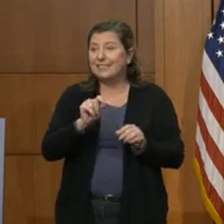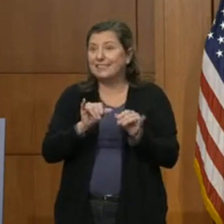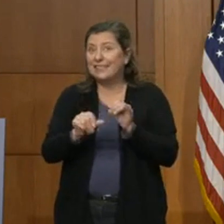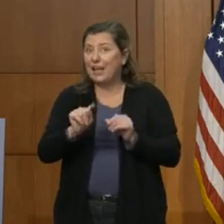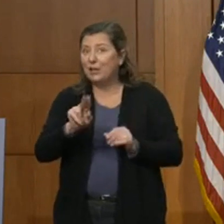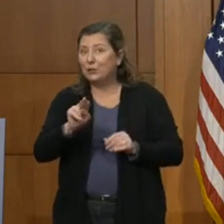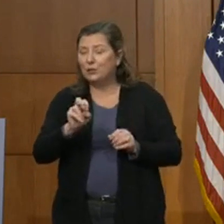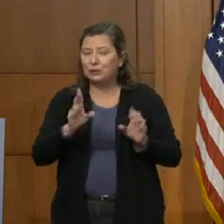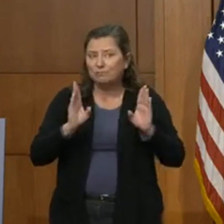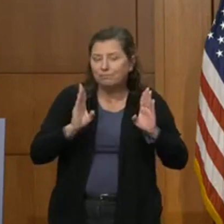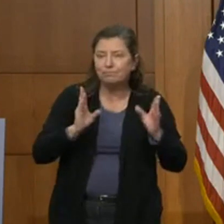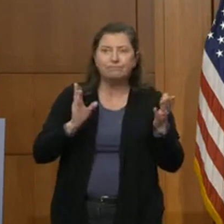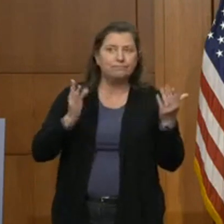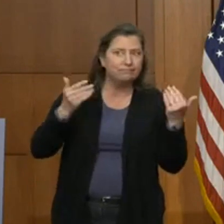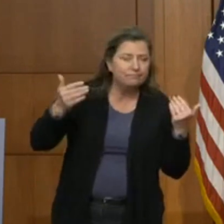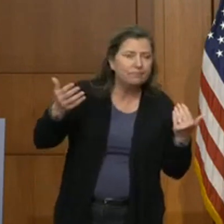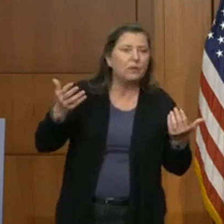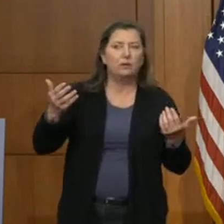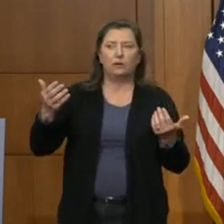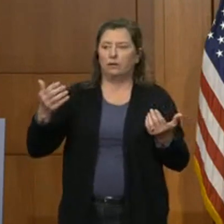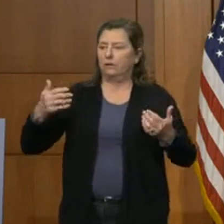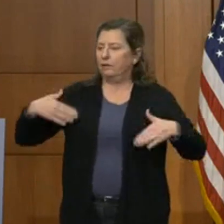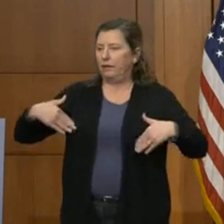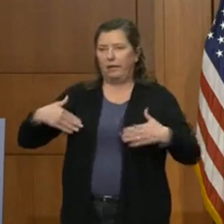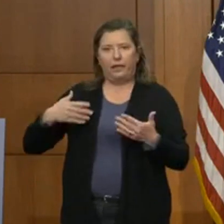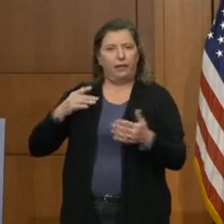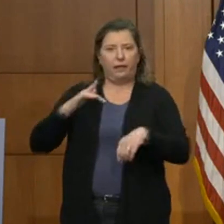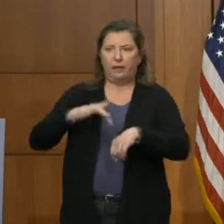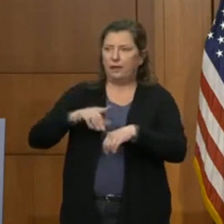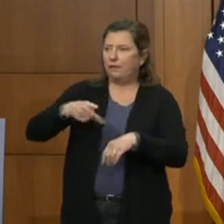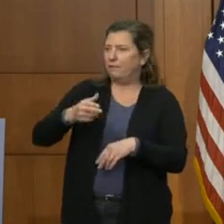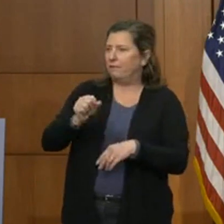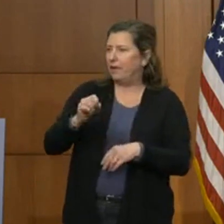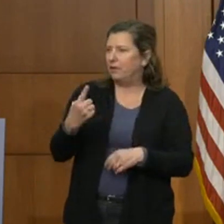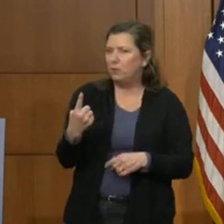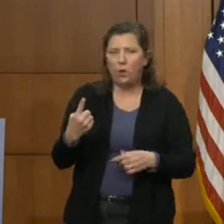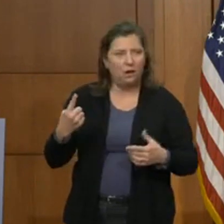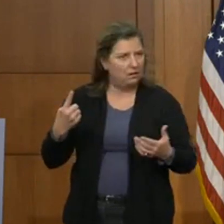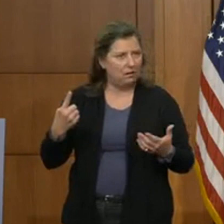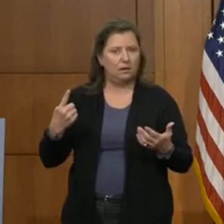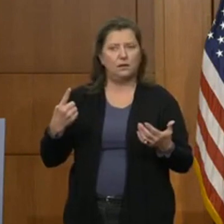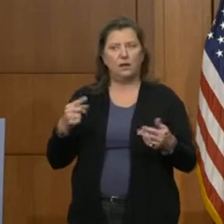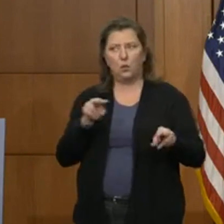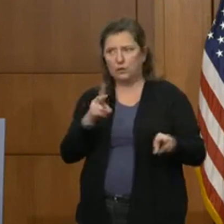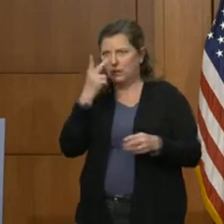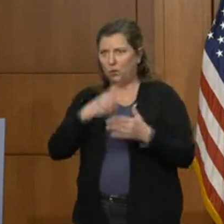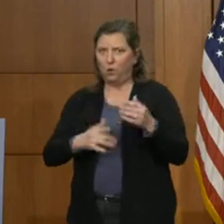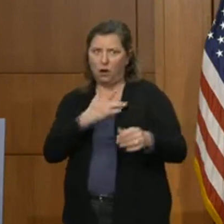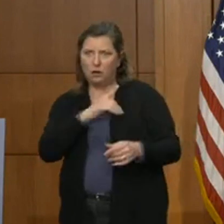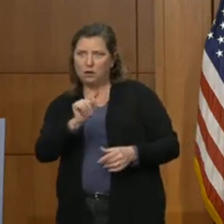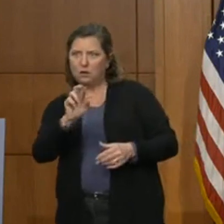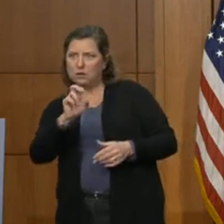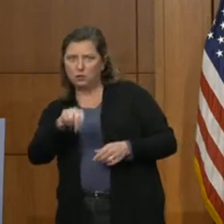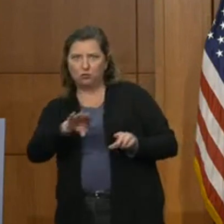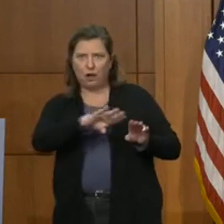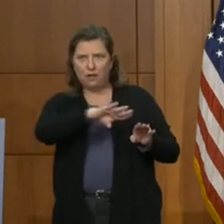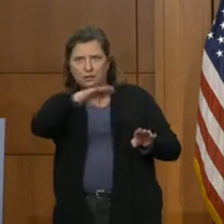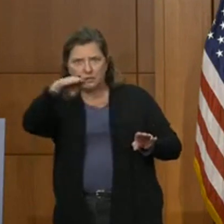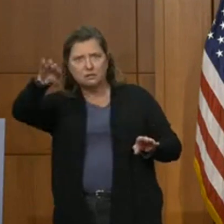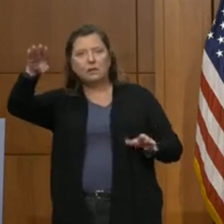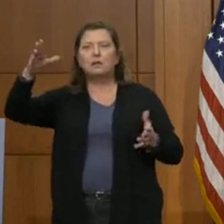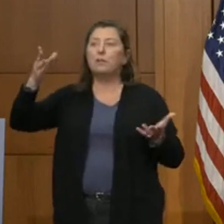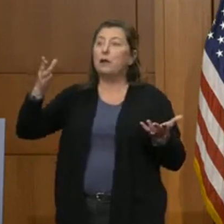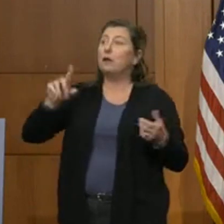still at a stage where we haven't gone into phase 1 yet. We're watching the trends, as you know, but just as soon